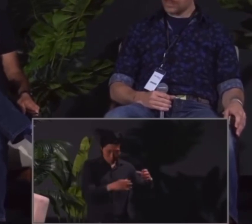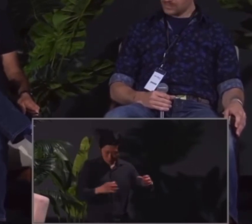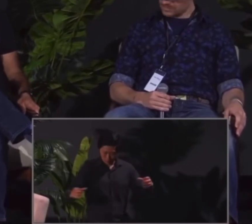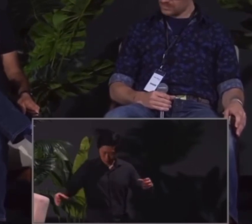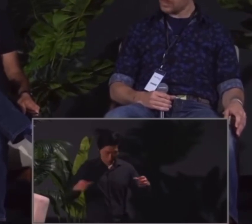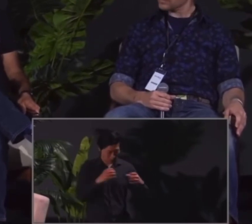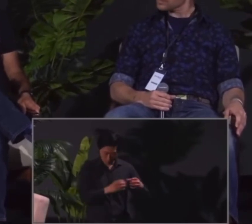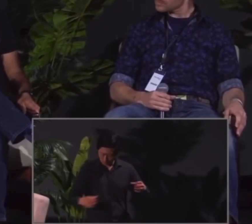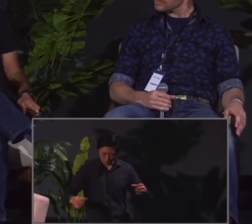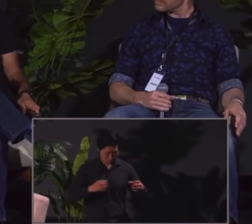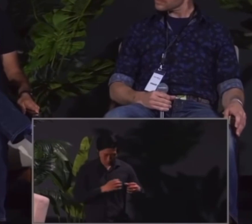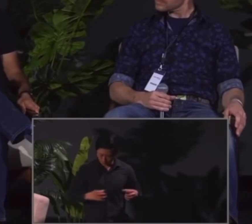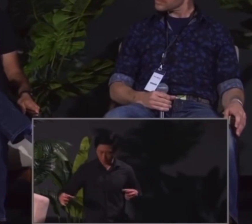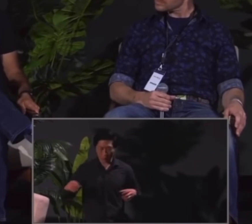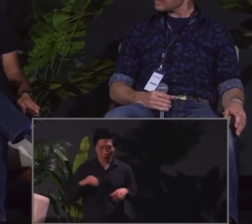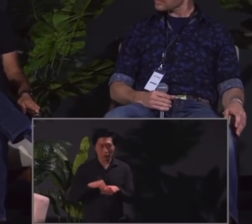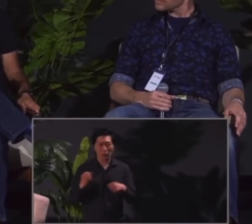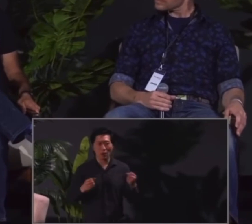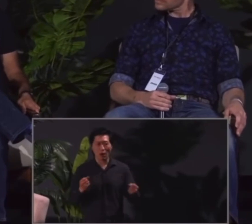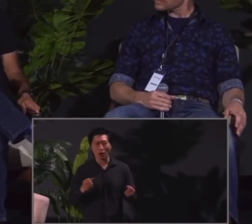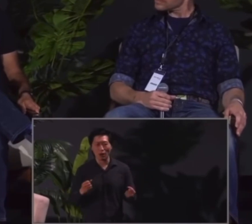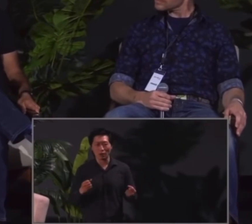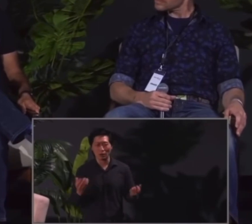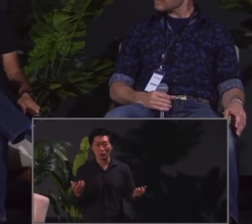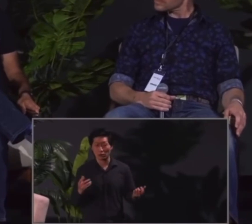car. And to me, this was just...